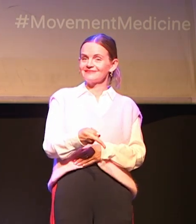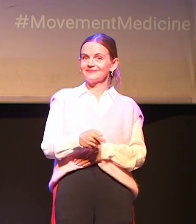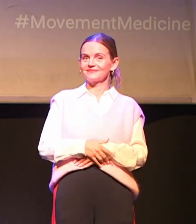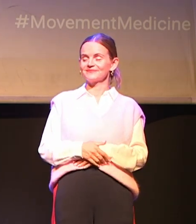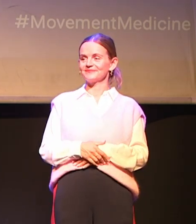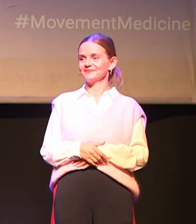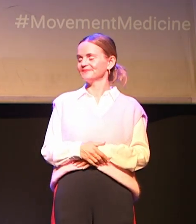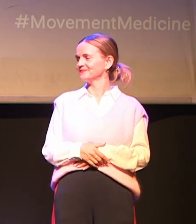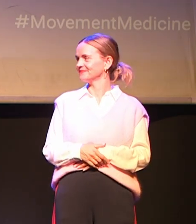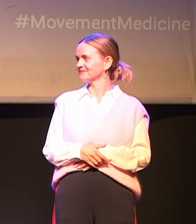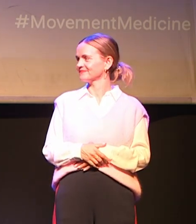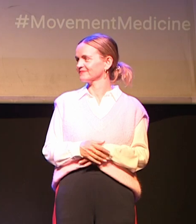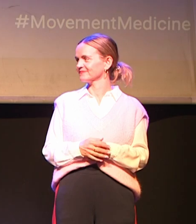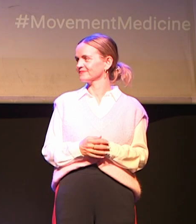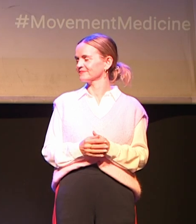um,